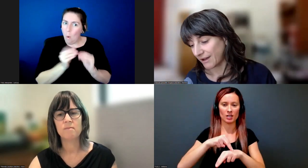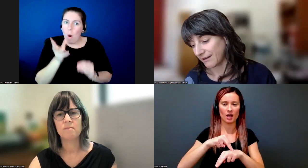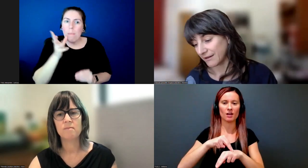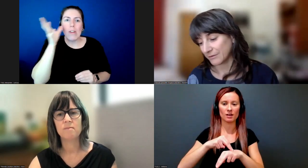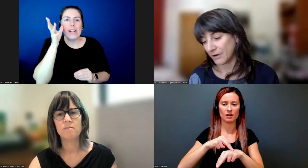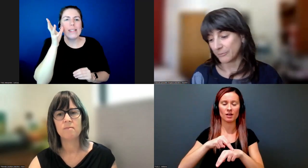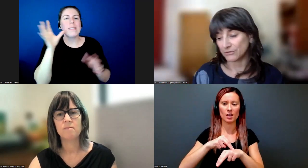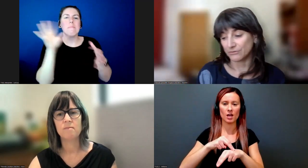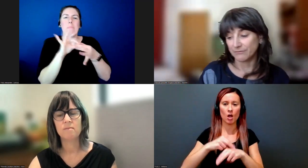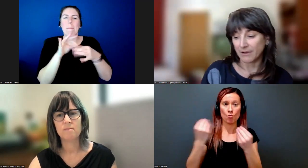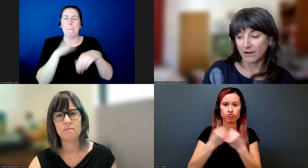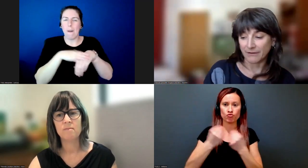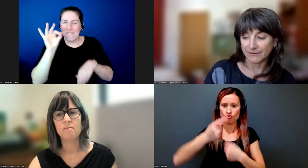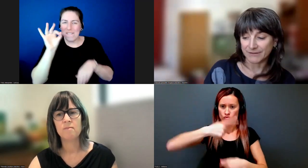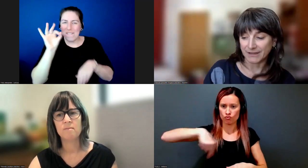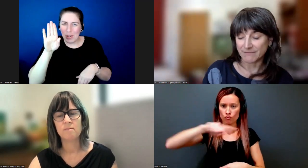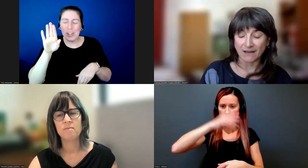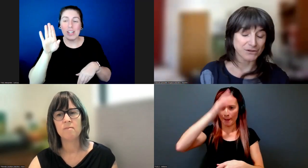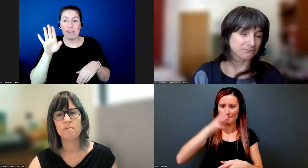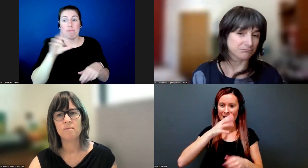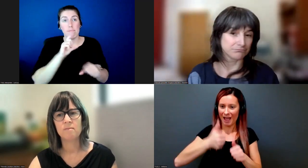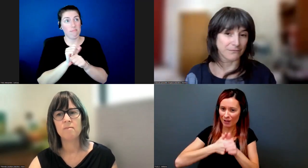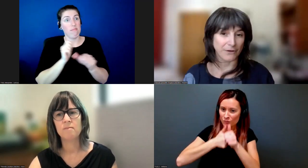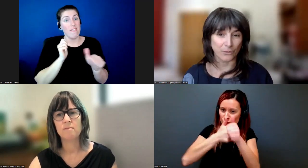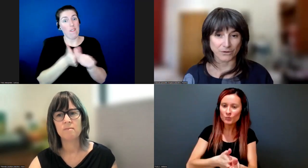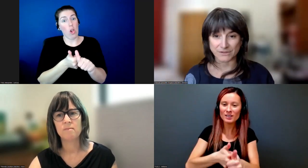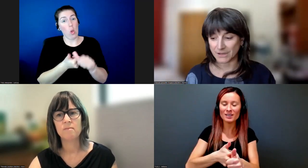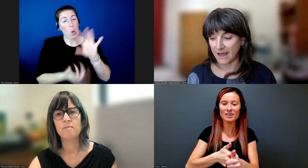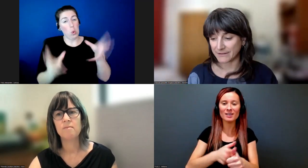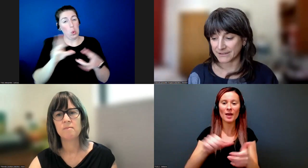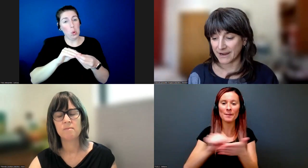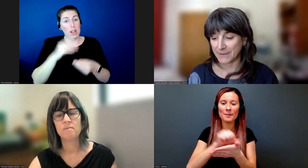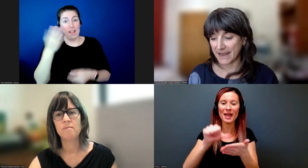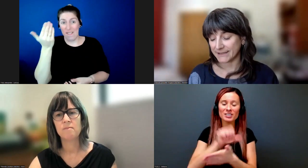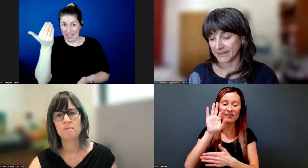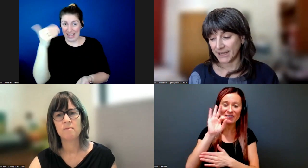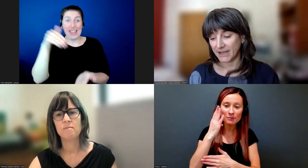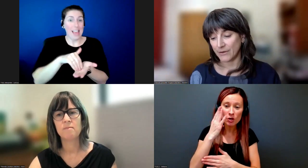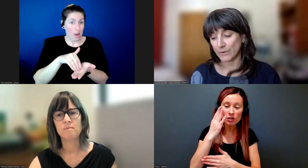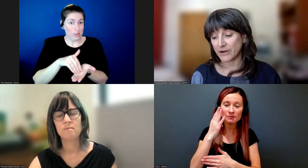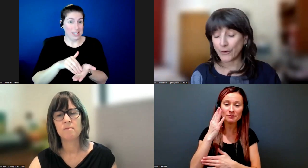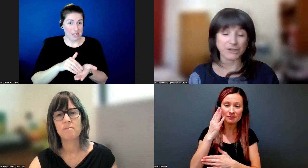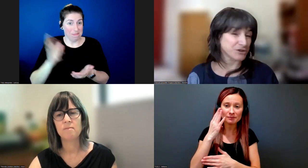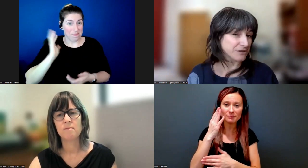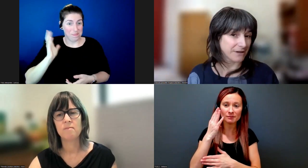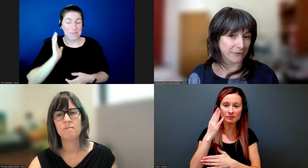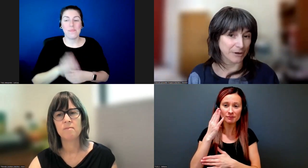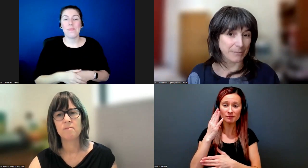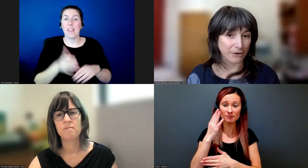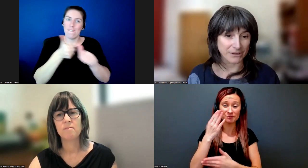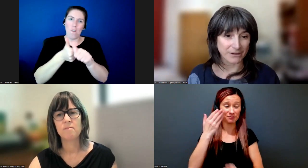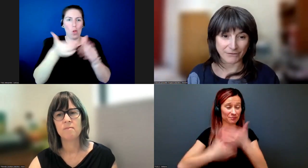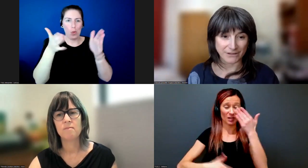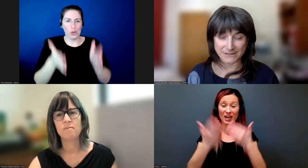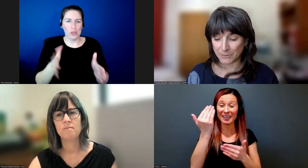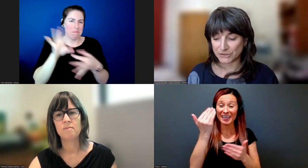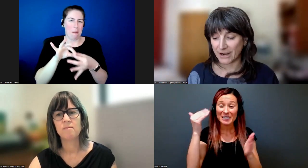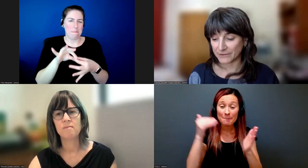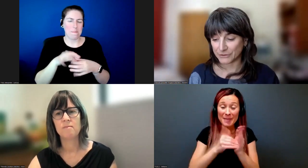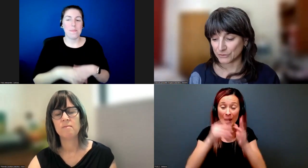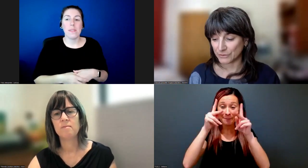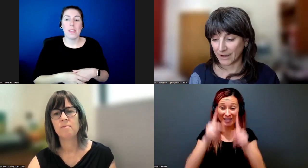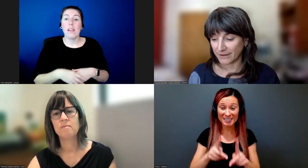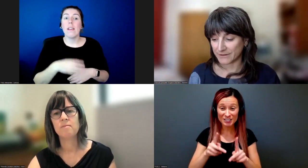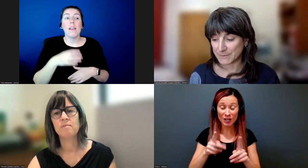page, up to 15,000 followers at the time, and we encouraged every parent of a disabled